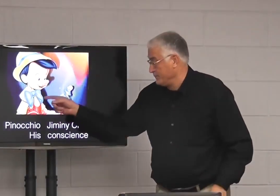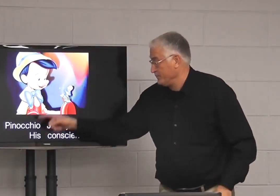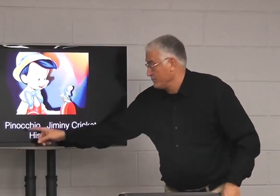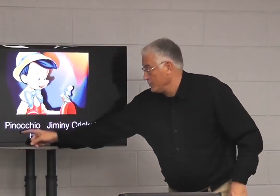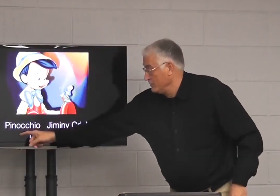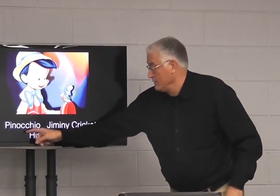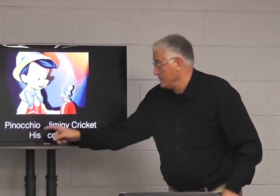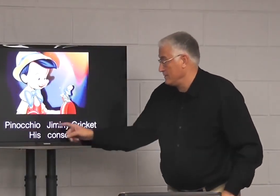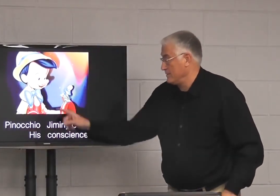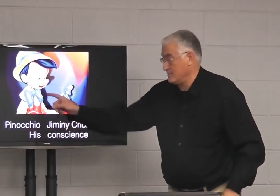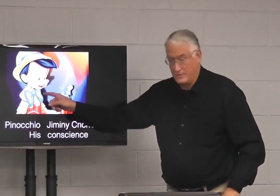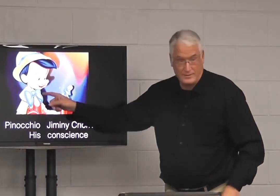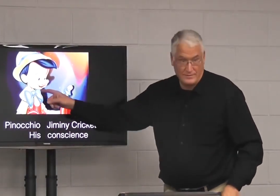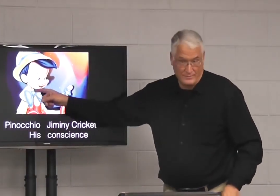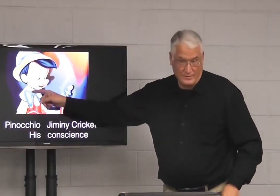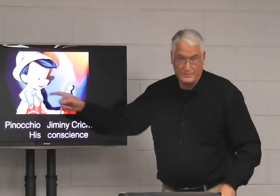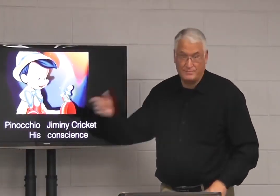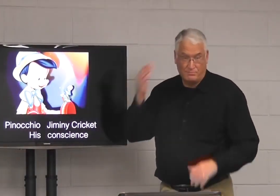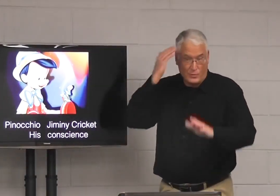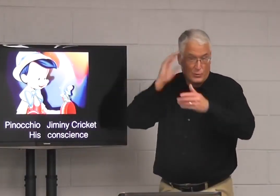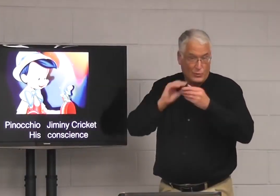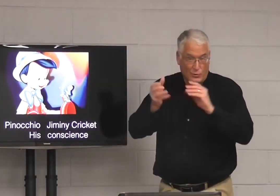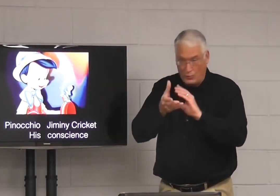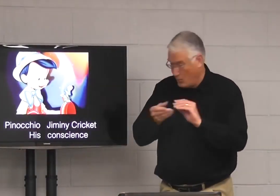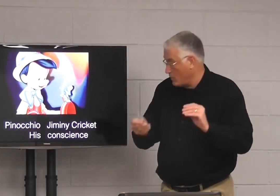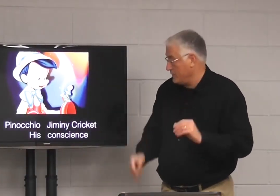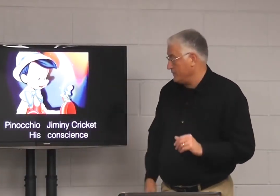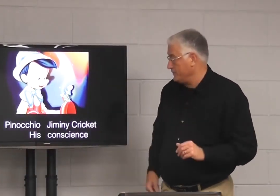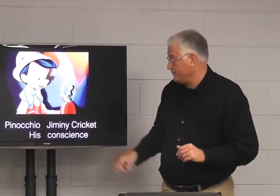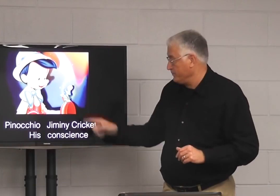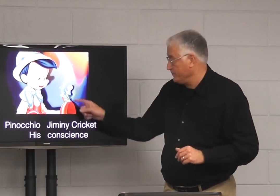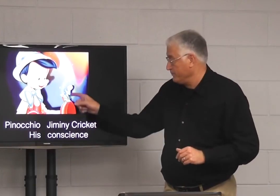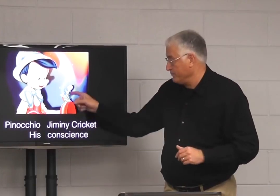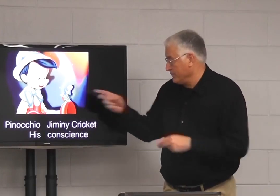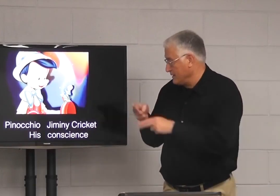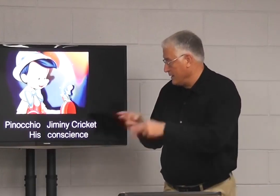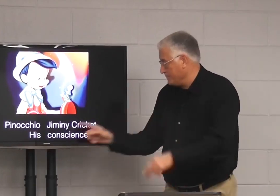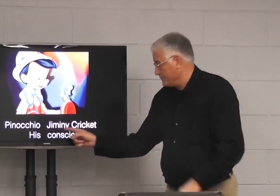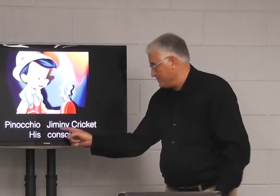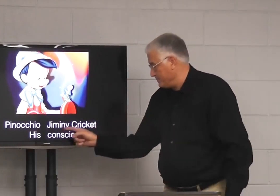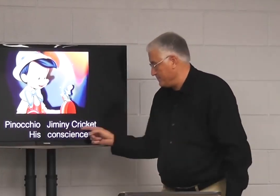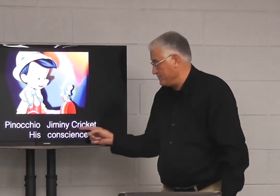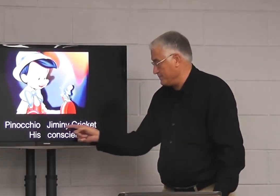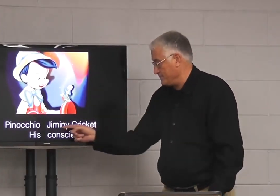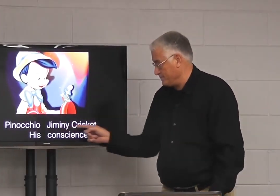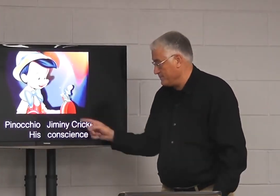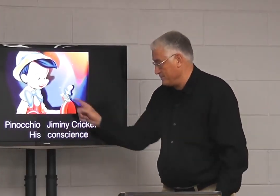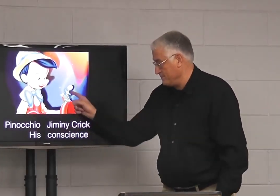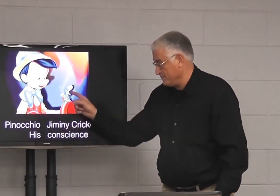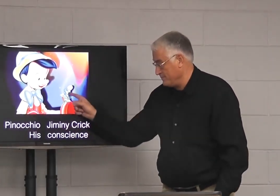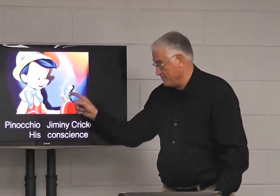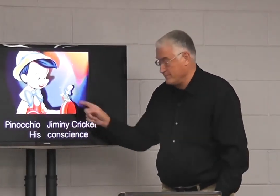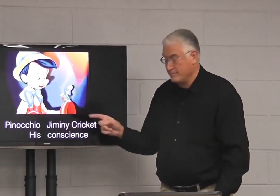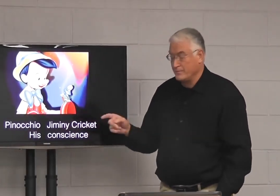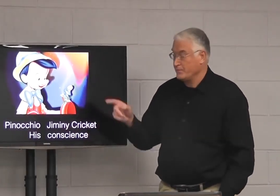Do you remember the story of Pinocchio and Jimmy the Cricket? Jimmy the Cricket,